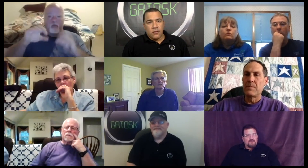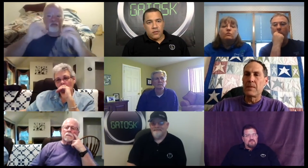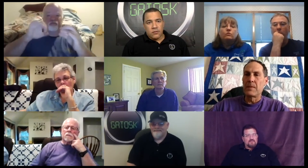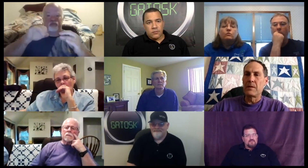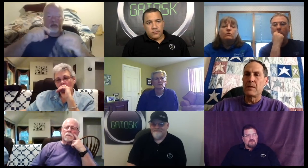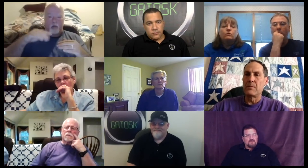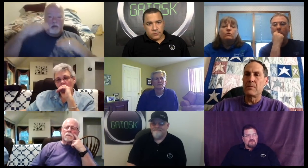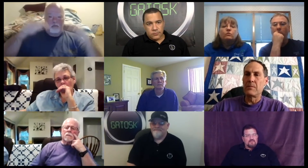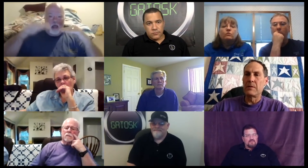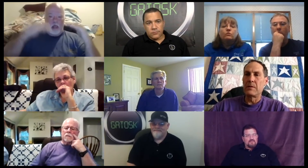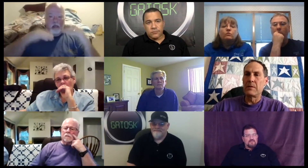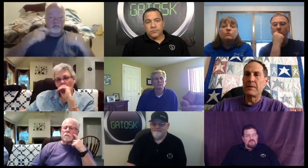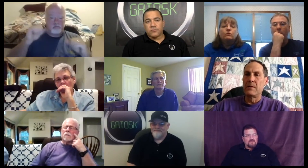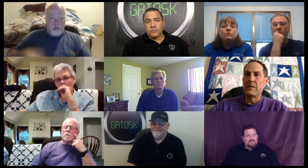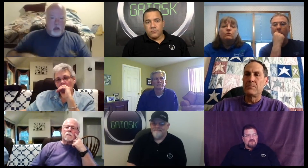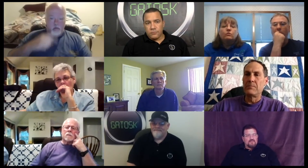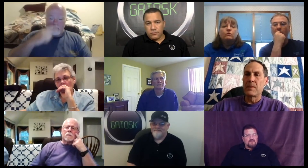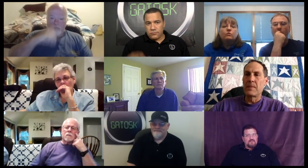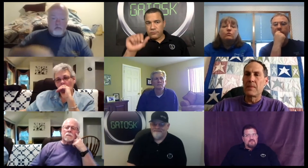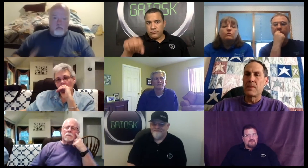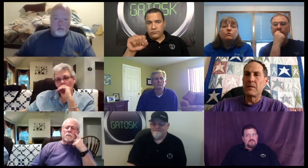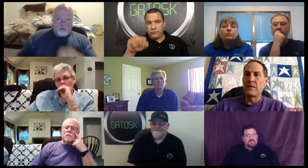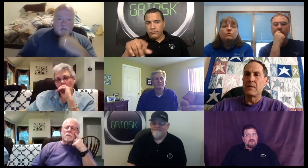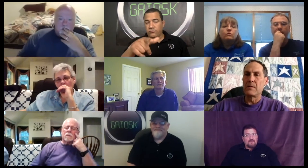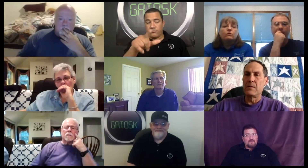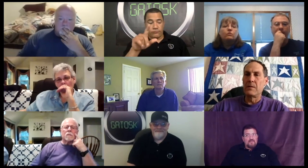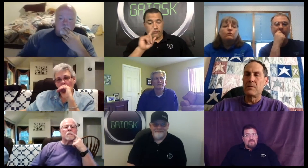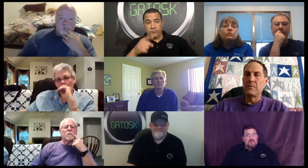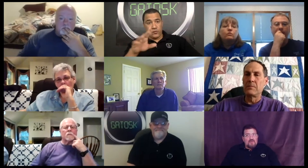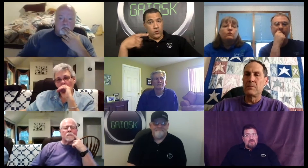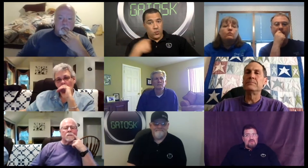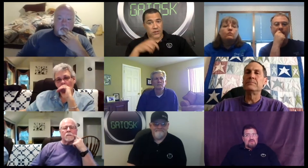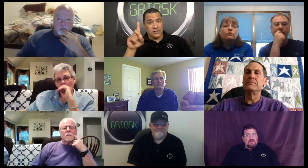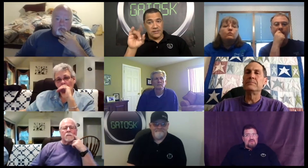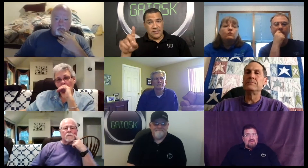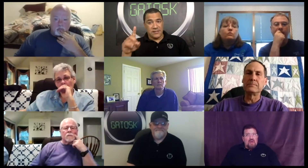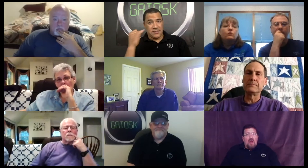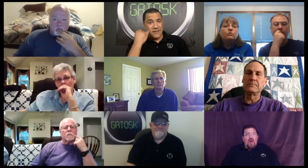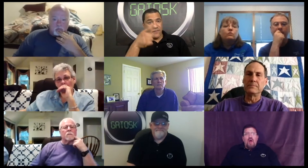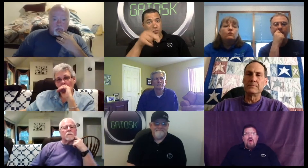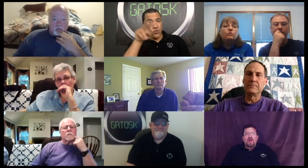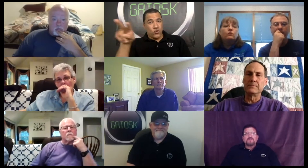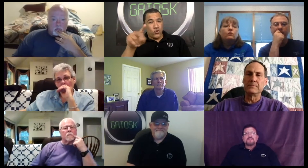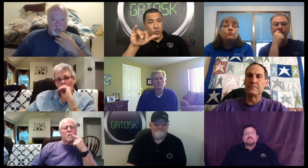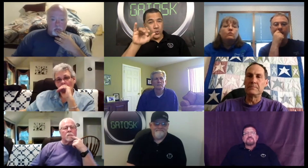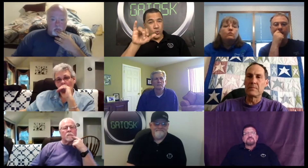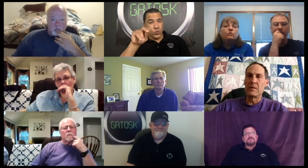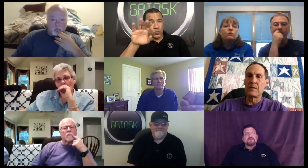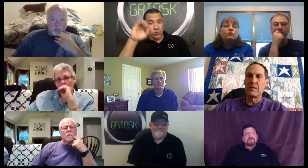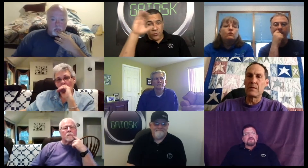sign. We can provide, maybe provide a balance. That's true. If you look